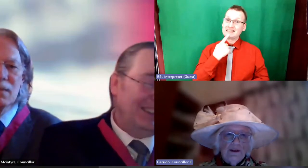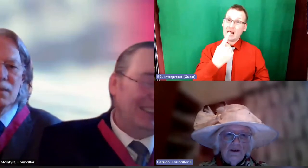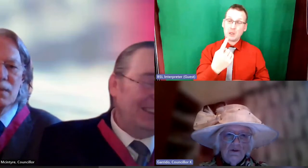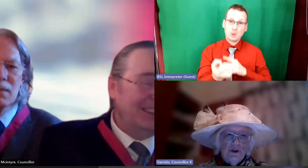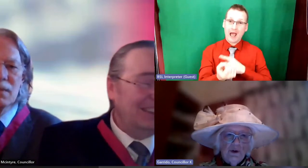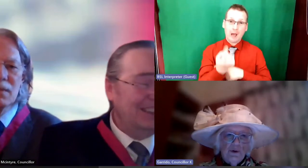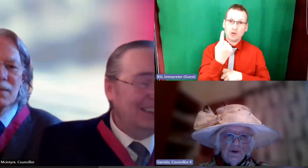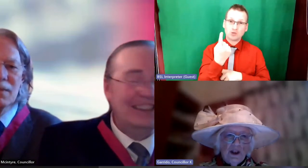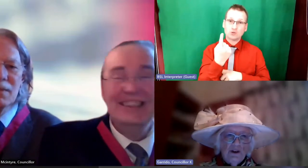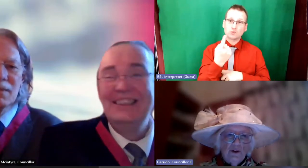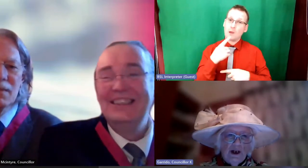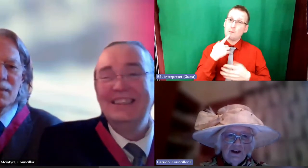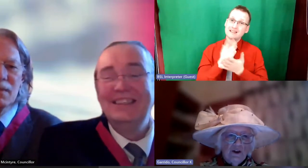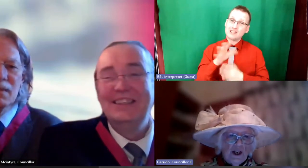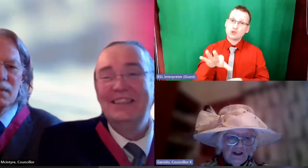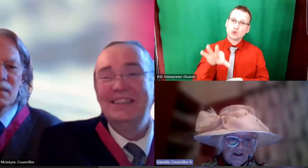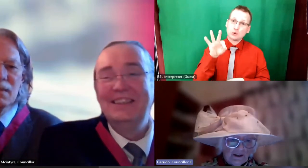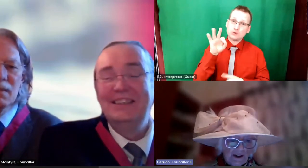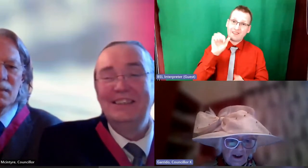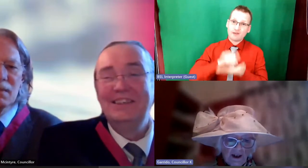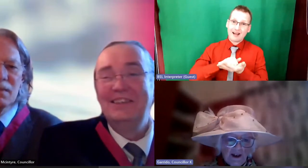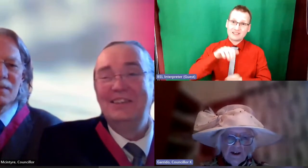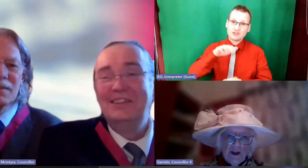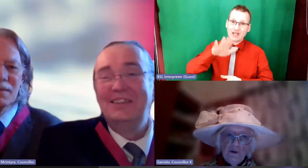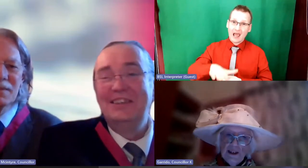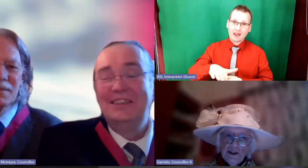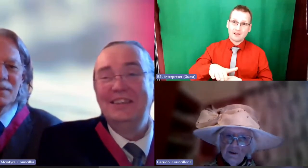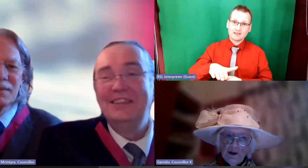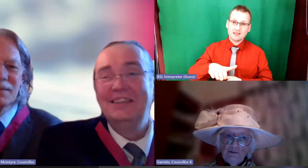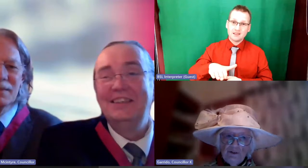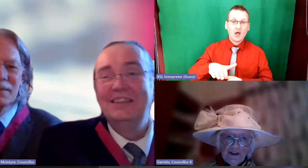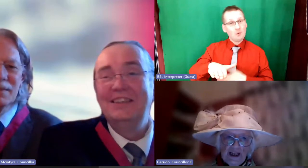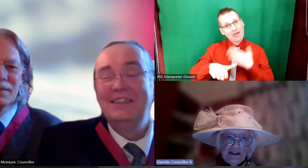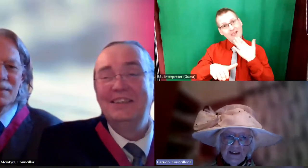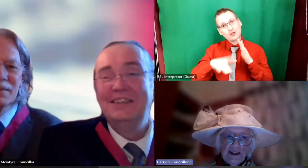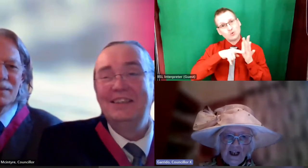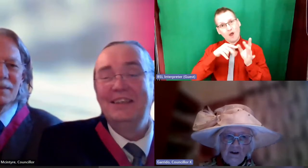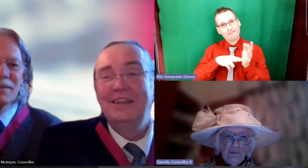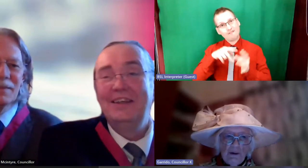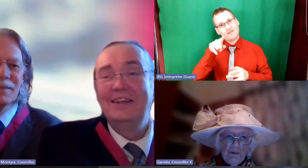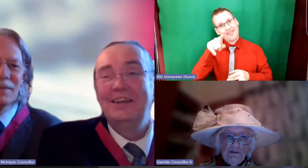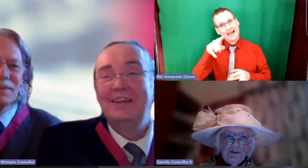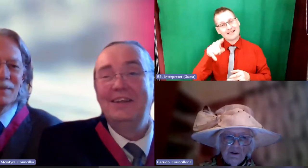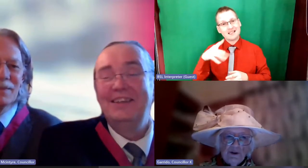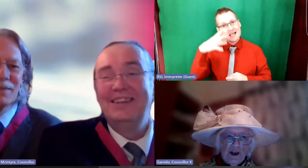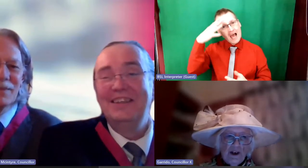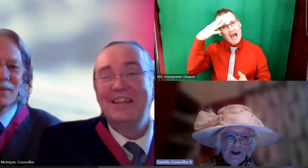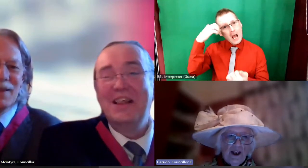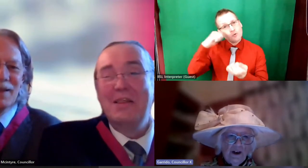when we didn't choose the right child. So thank you, John, for that. I'll remember in future and